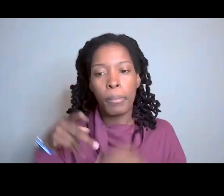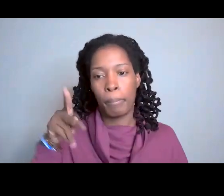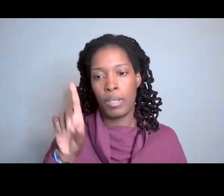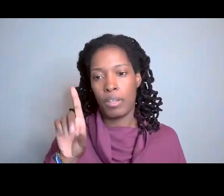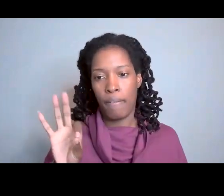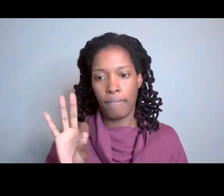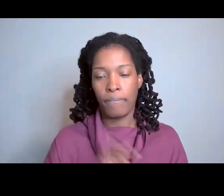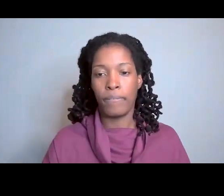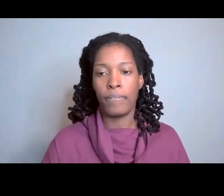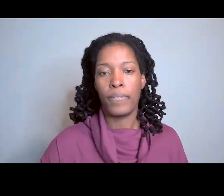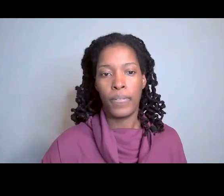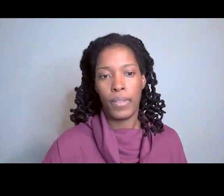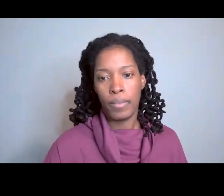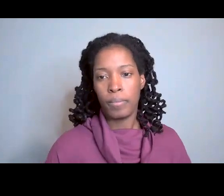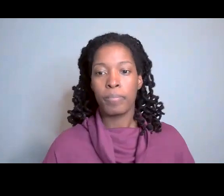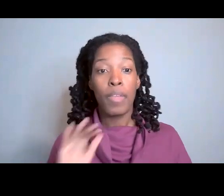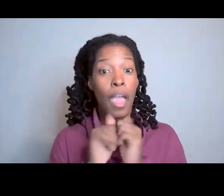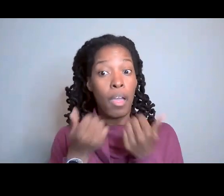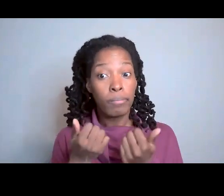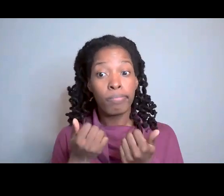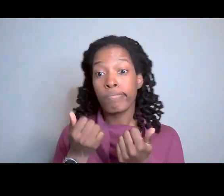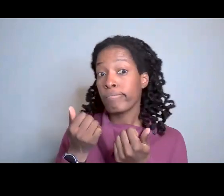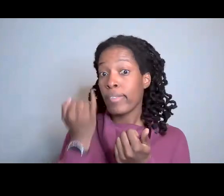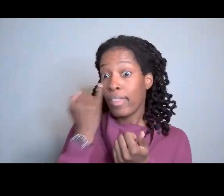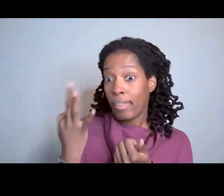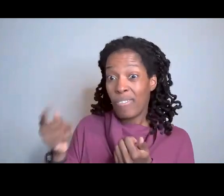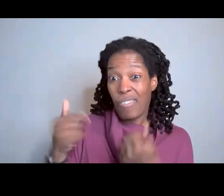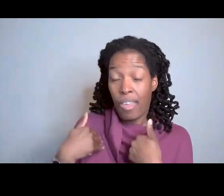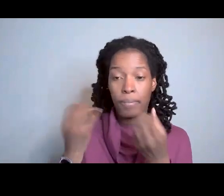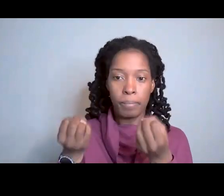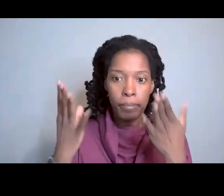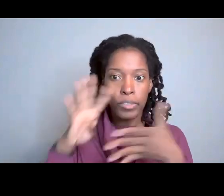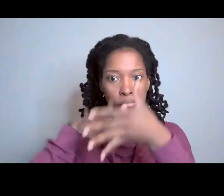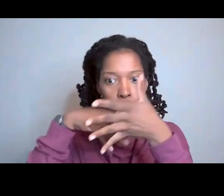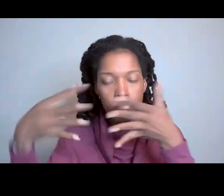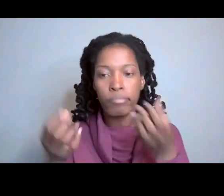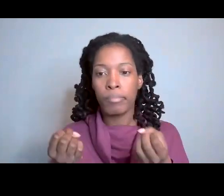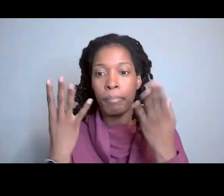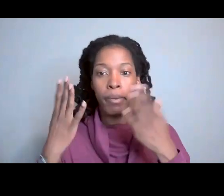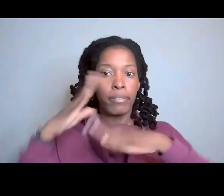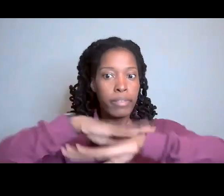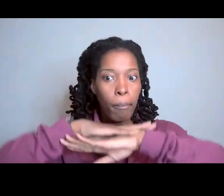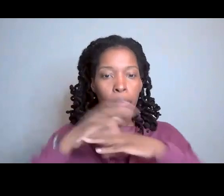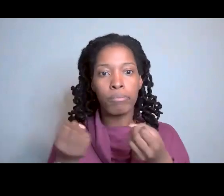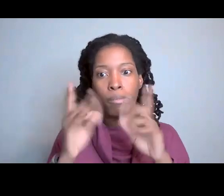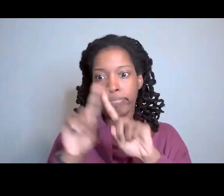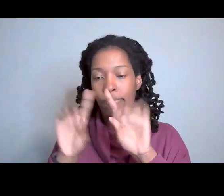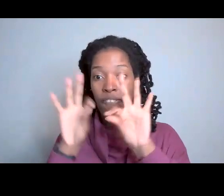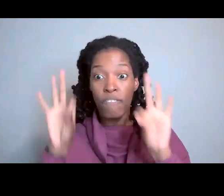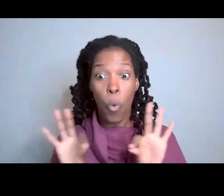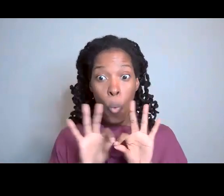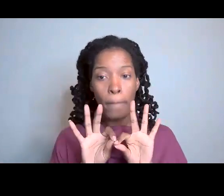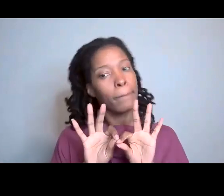complex PDFs that might contain several charts, several tables, several forms, etc., might